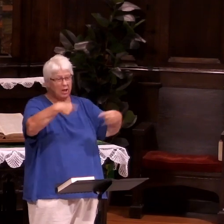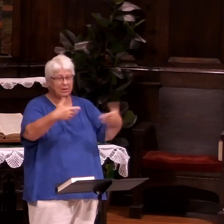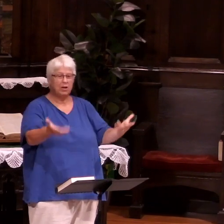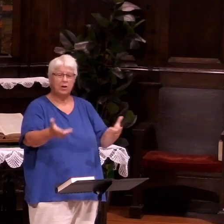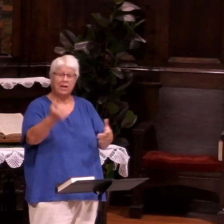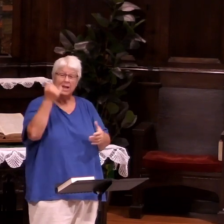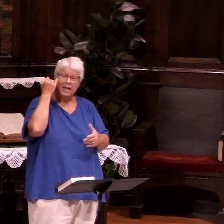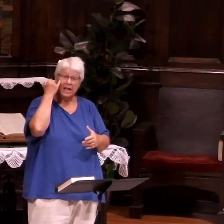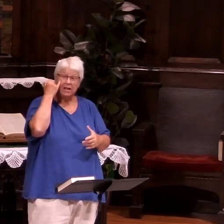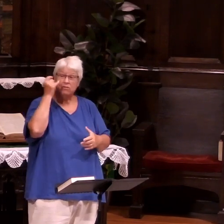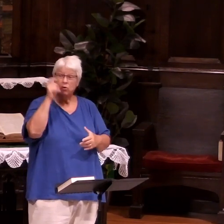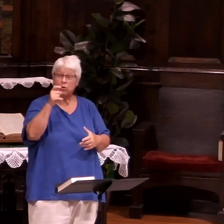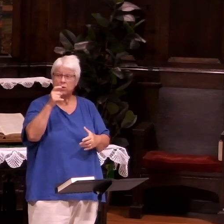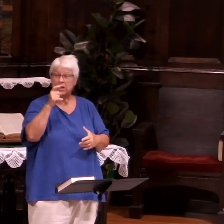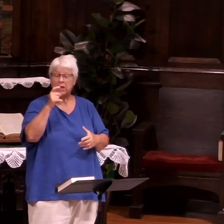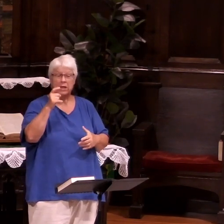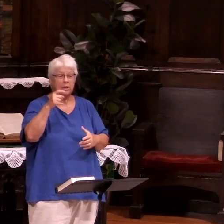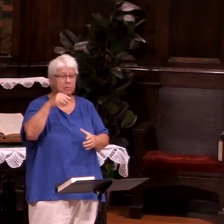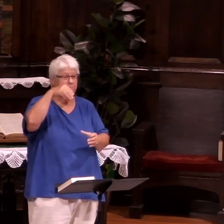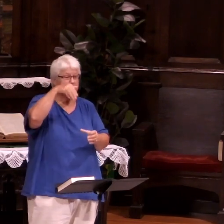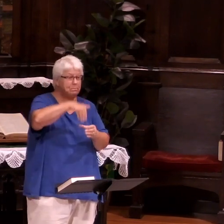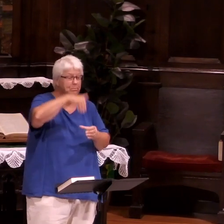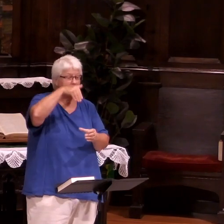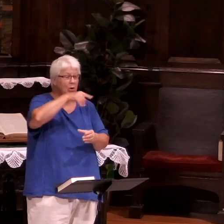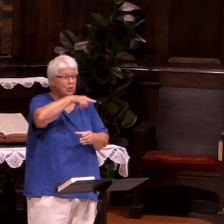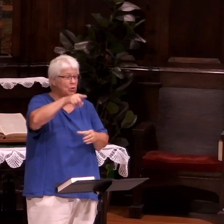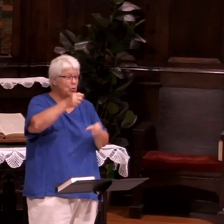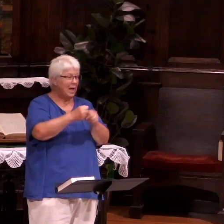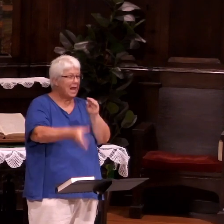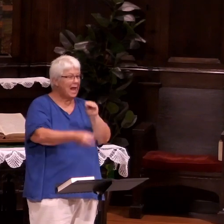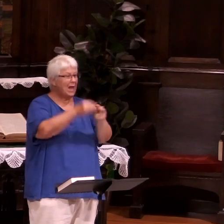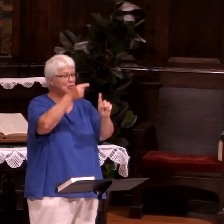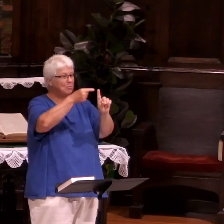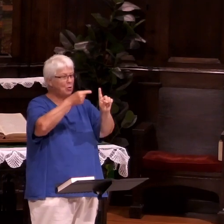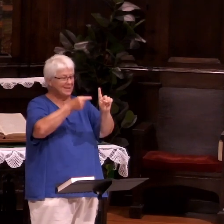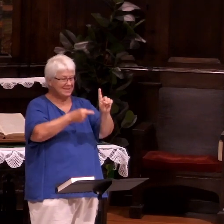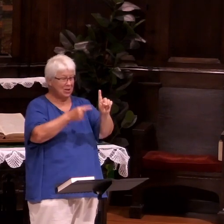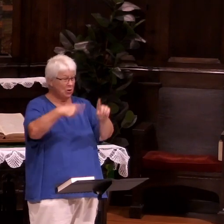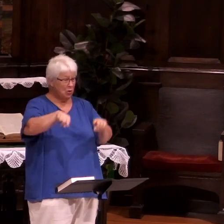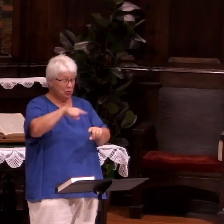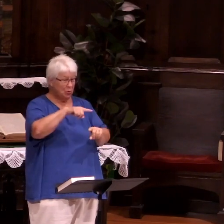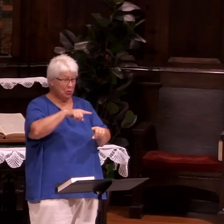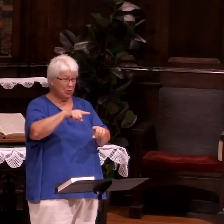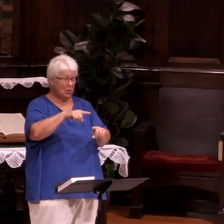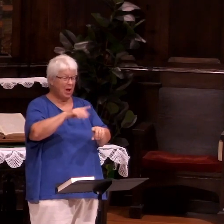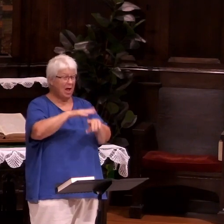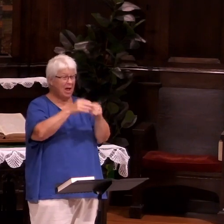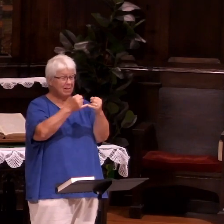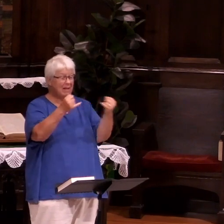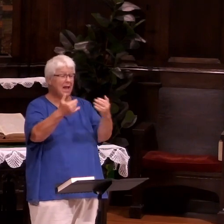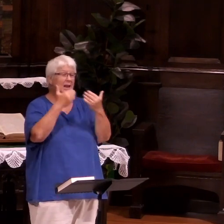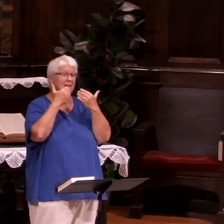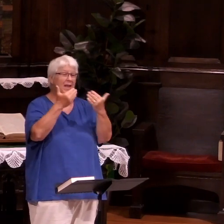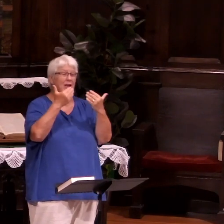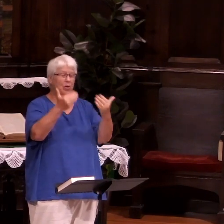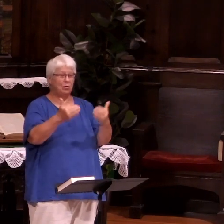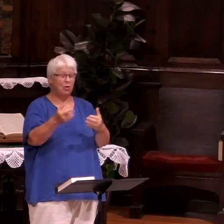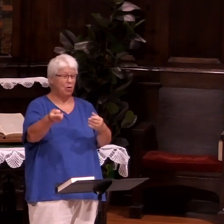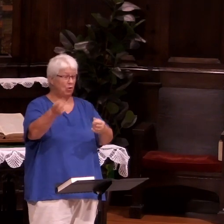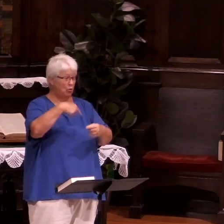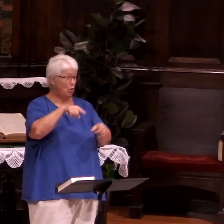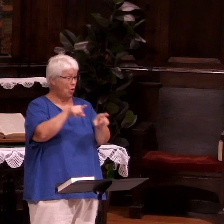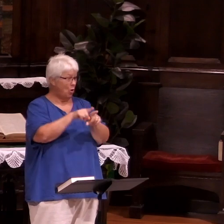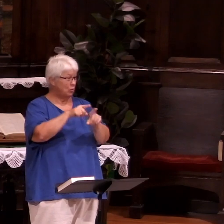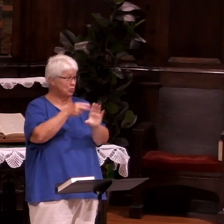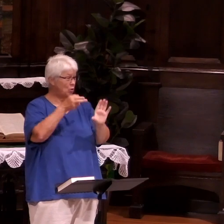just in case you need like a punch card punched, you get extra points. All of you who are live streaming, we are so thankful that you are